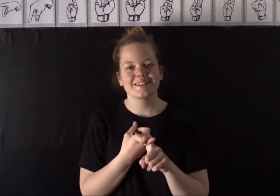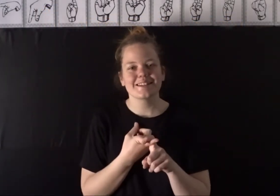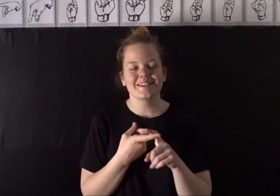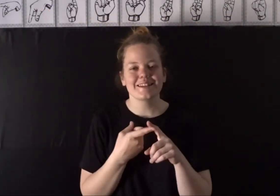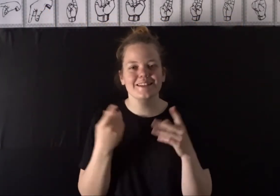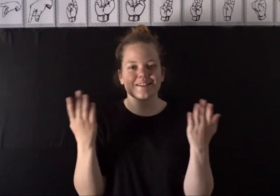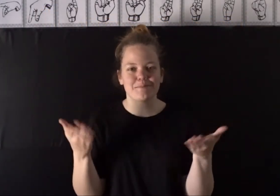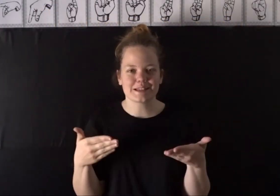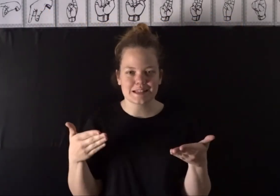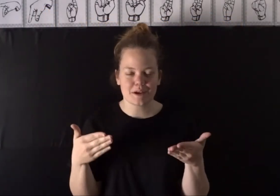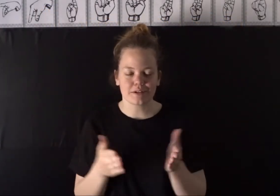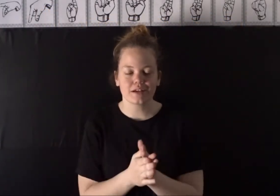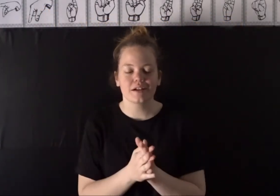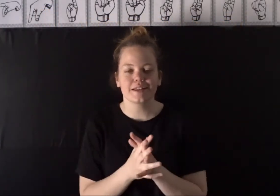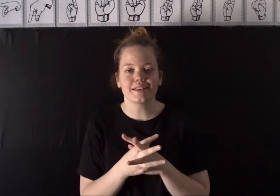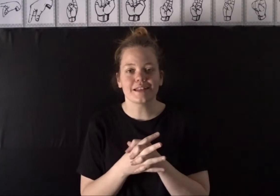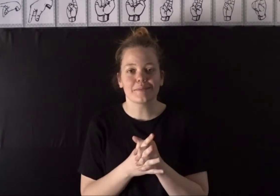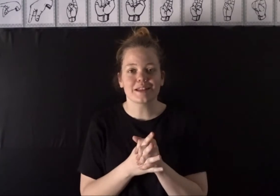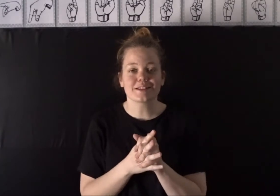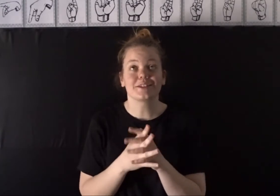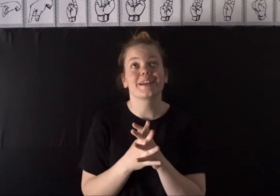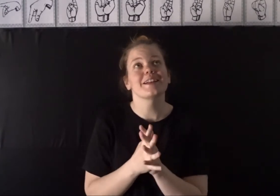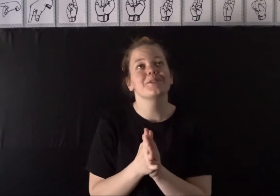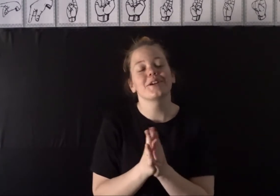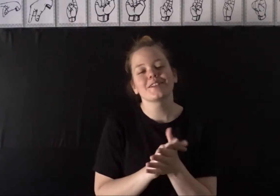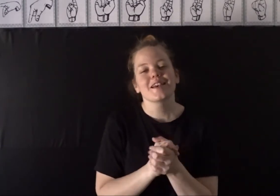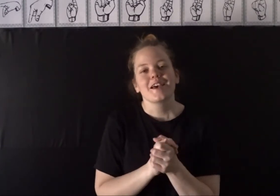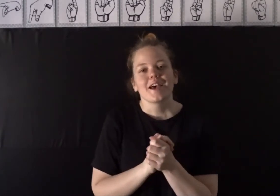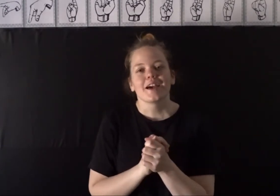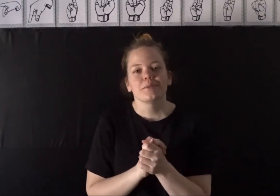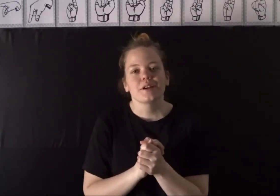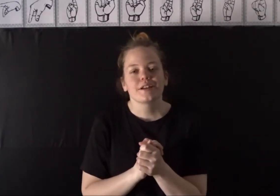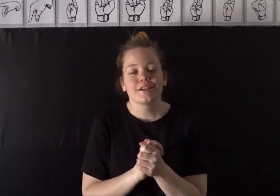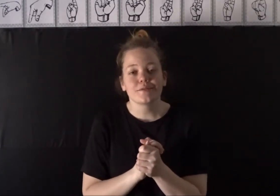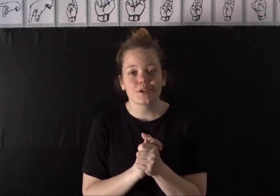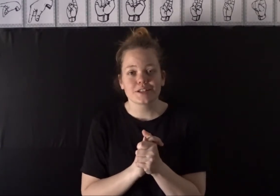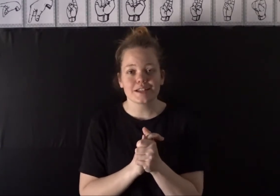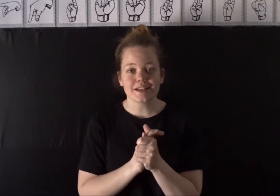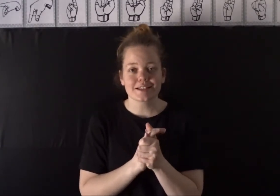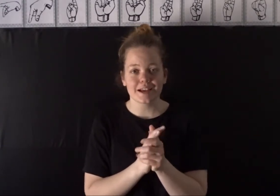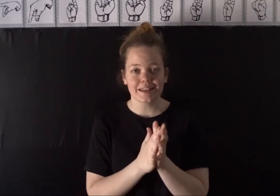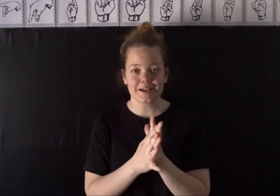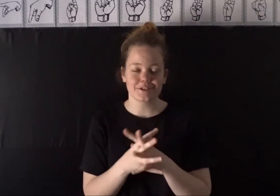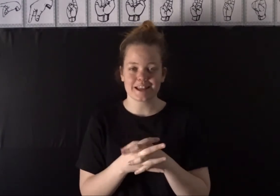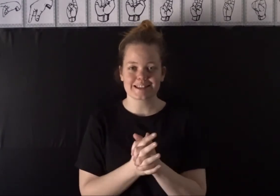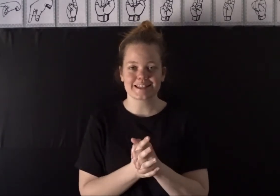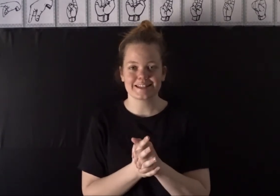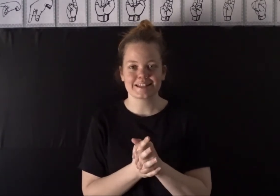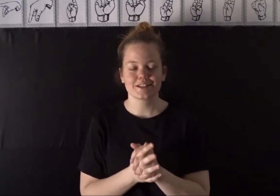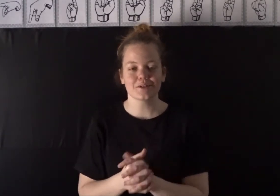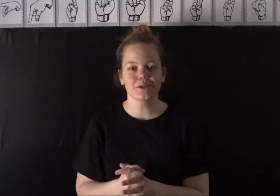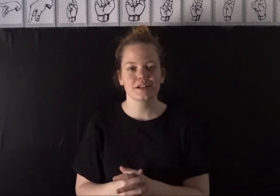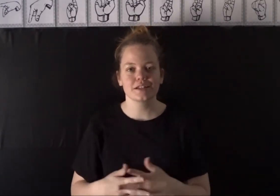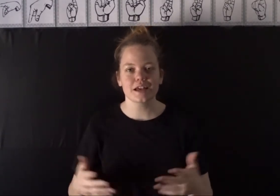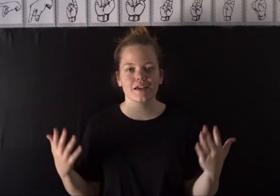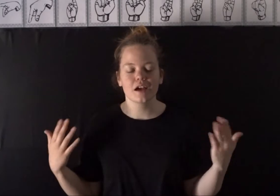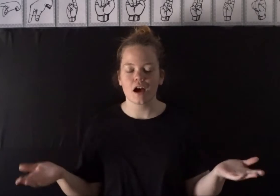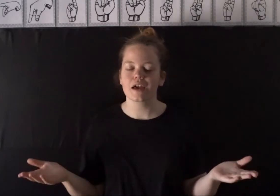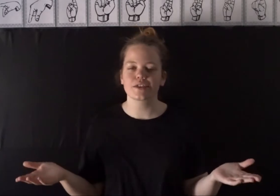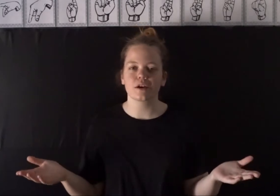friends, it is Mrs. Mount here in the Limitless Learning Headquarters, and we are here for today's sign language lesson. So, today, I thought we